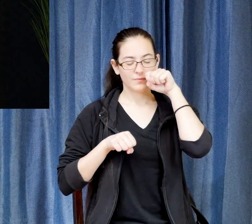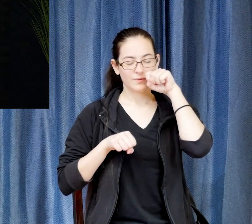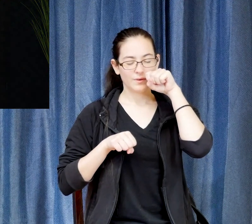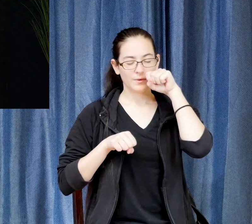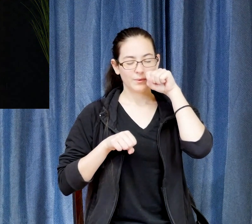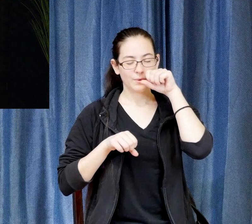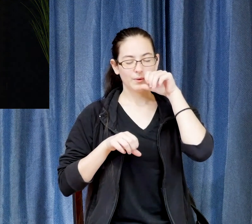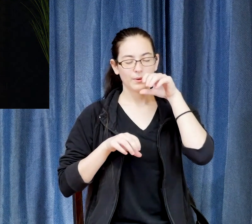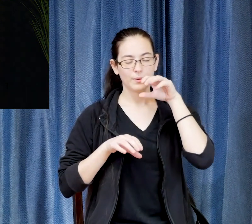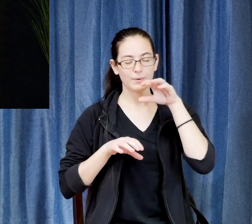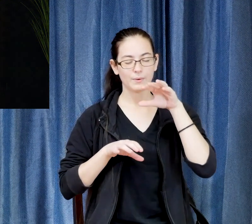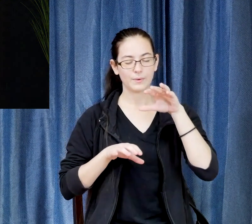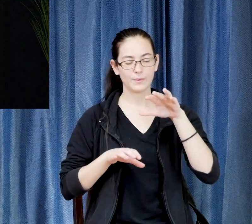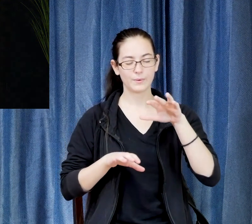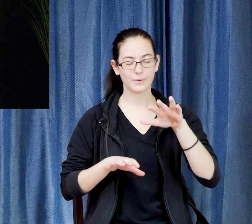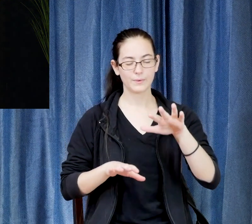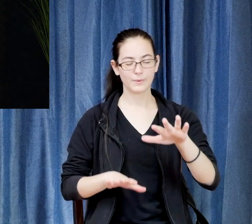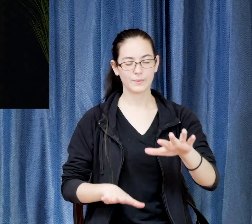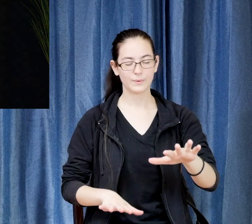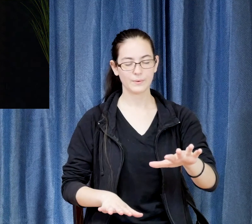and sighing it out.